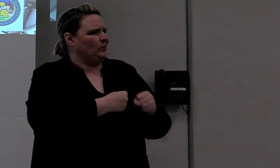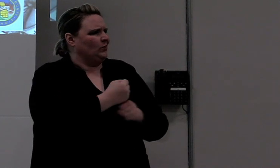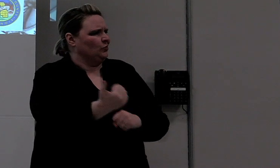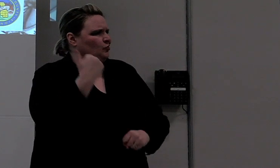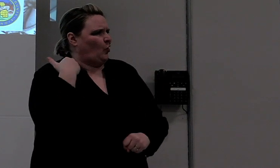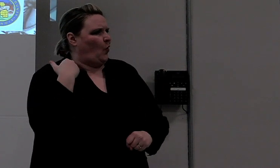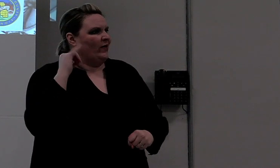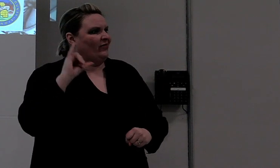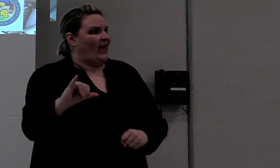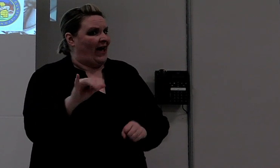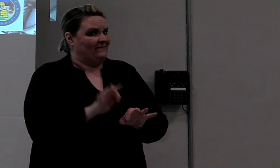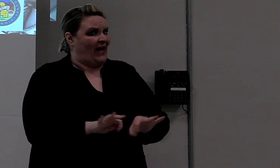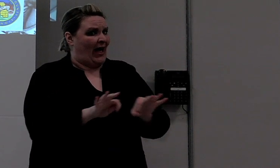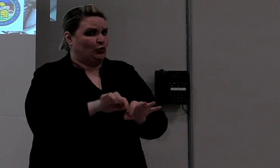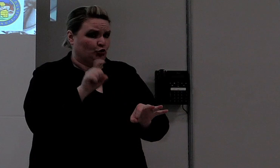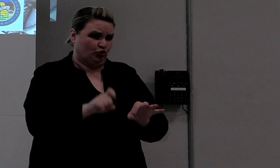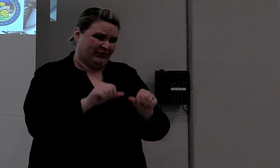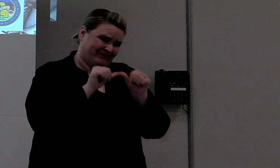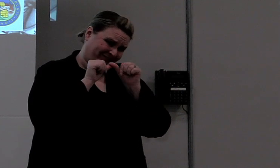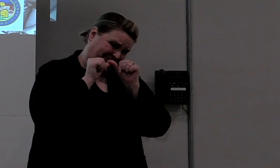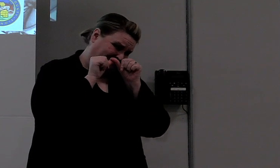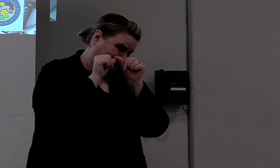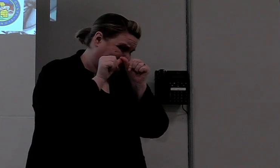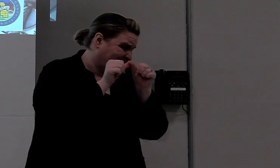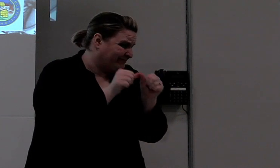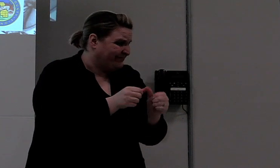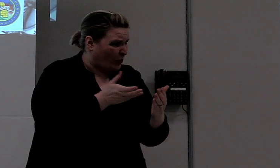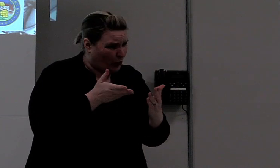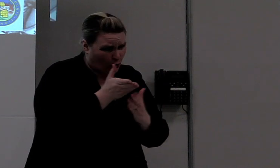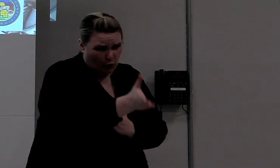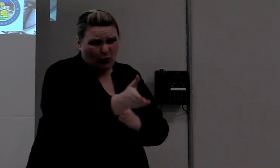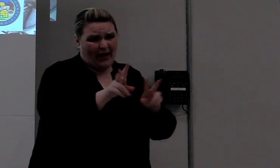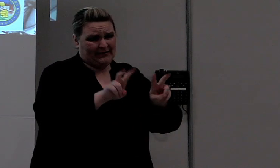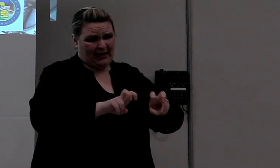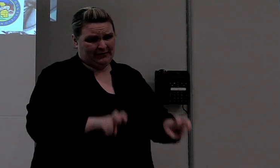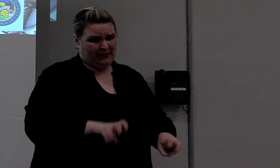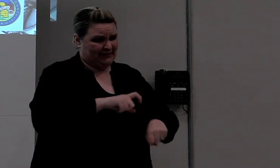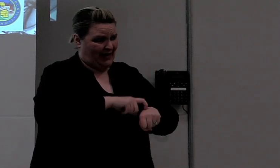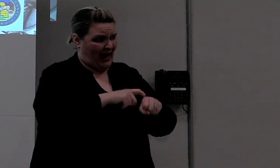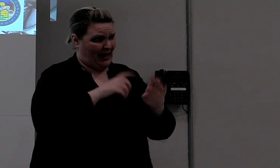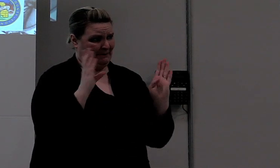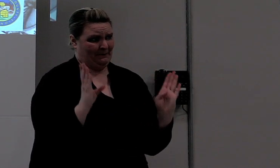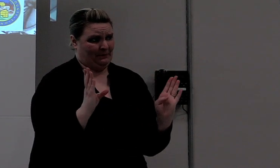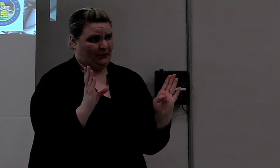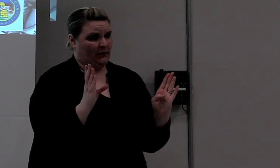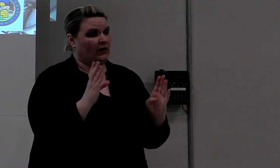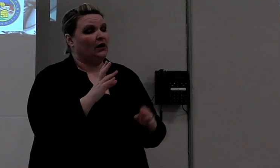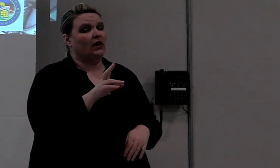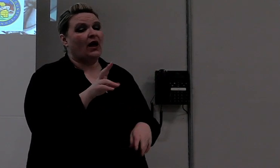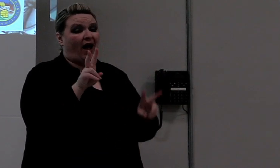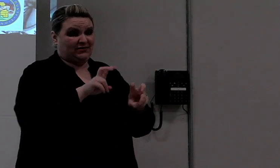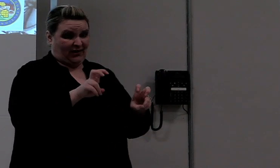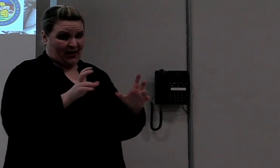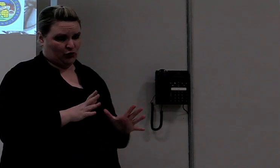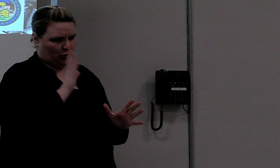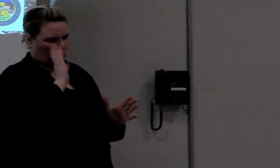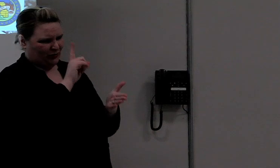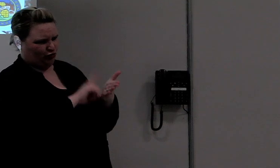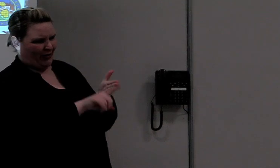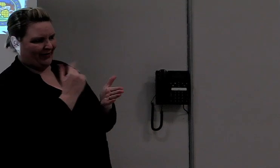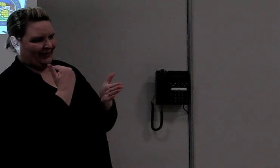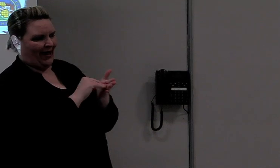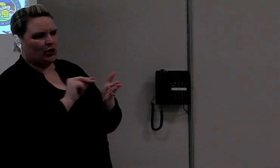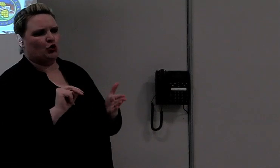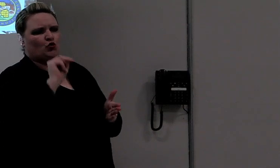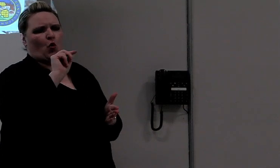those values should stick through the whole assessment period. But we're going to do, or the assessor is going to do a reassessment of the North